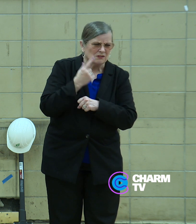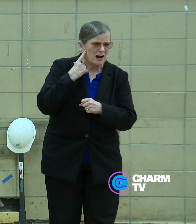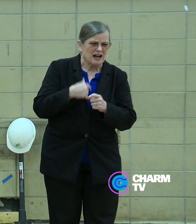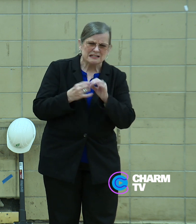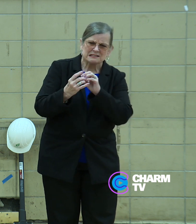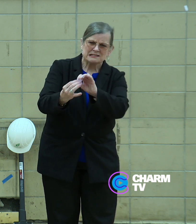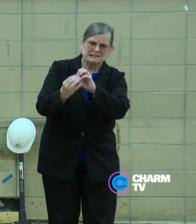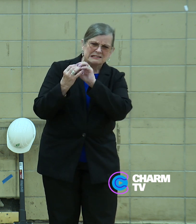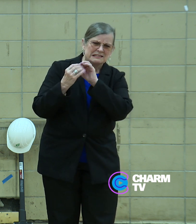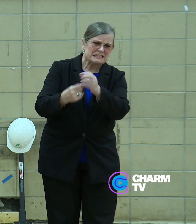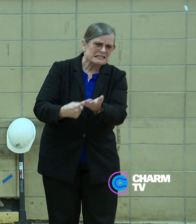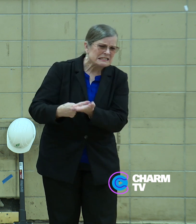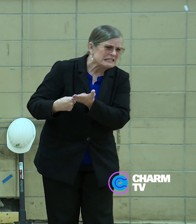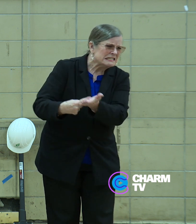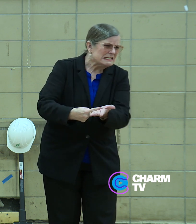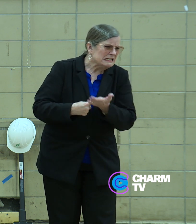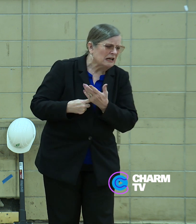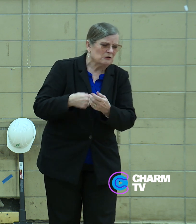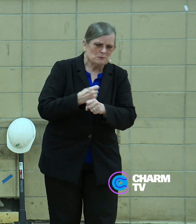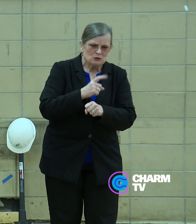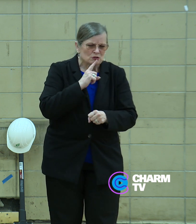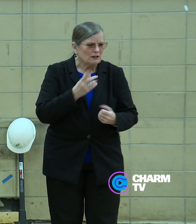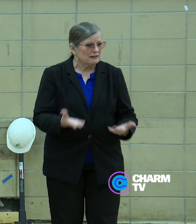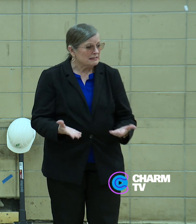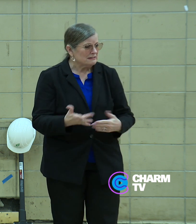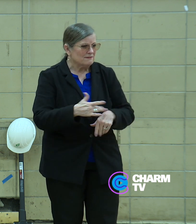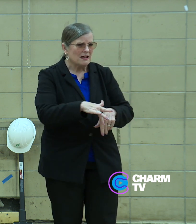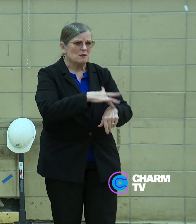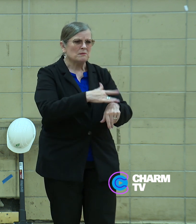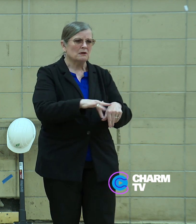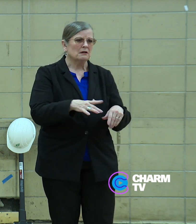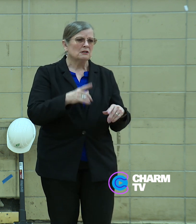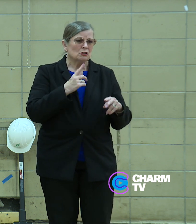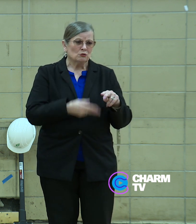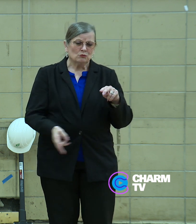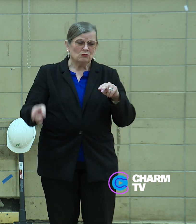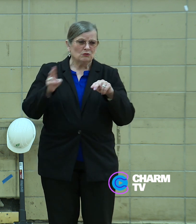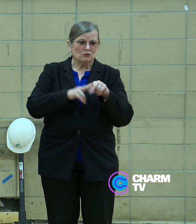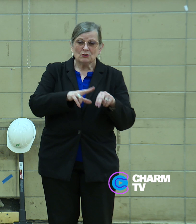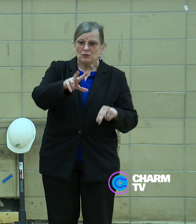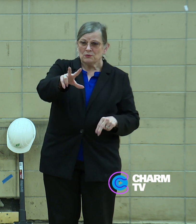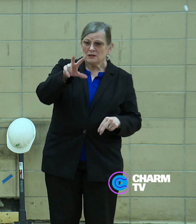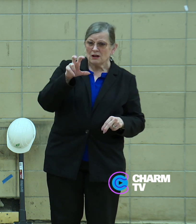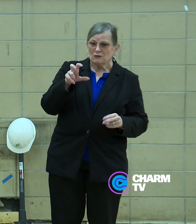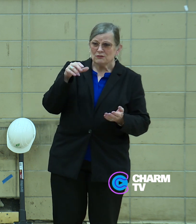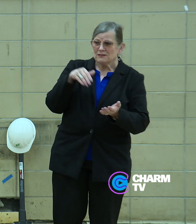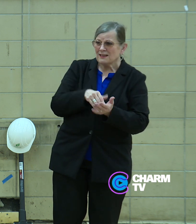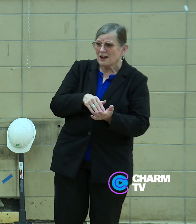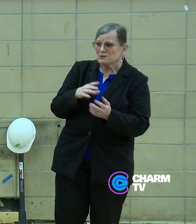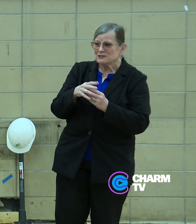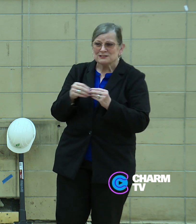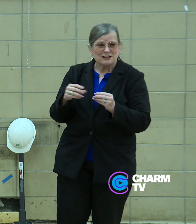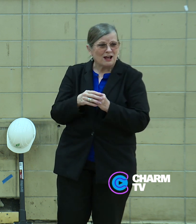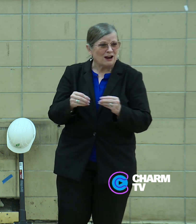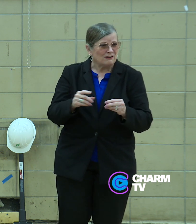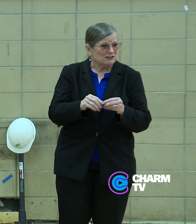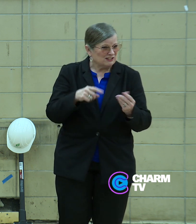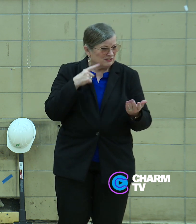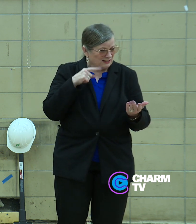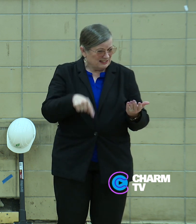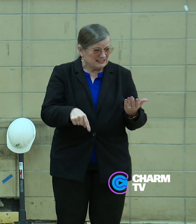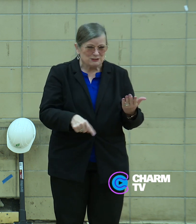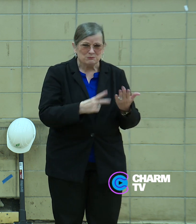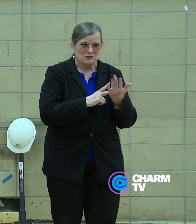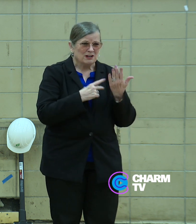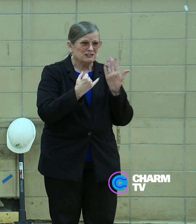gap, and pushed for us to get an additional $300,000 in state funding for the project. I would